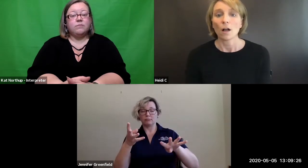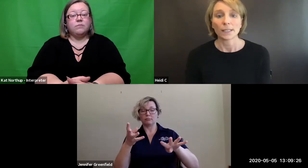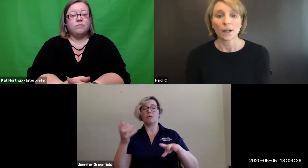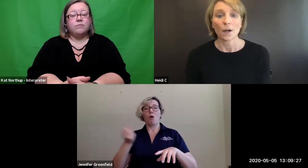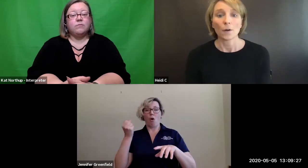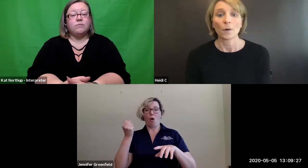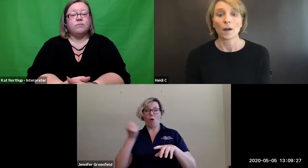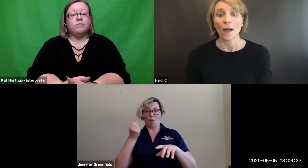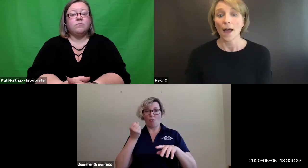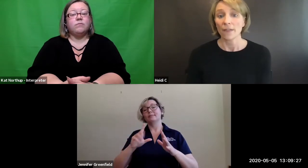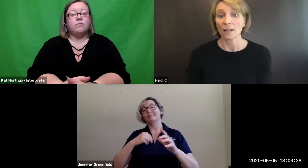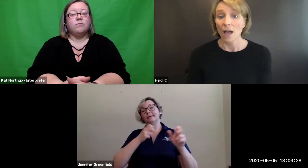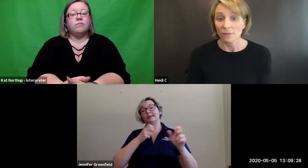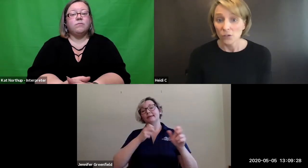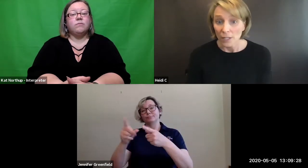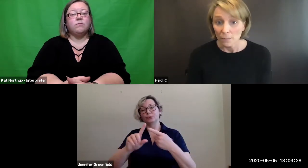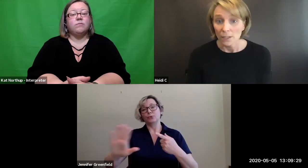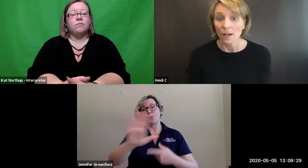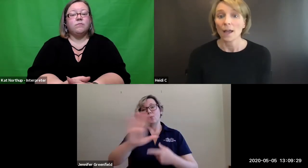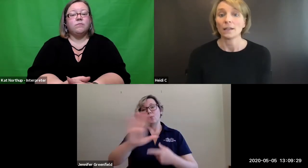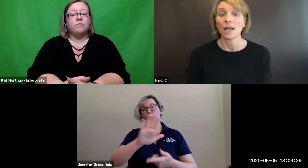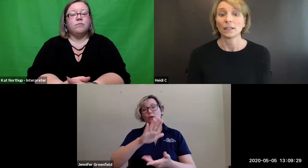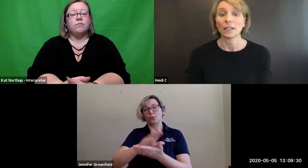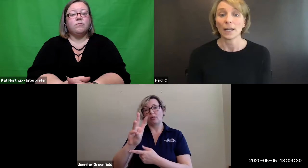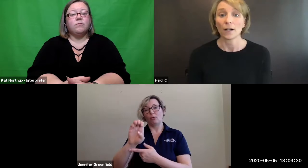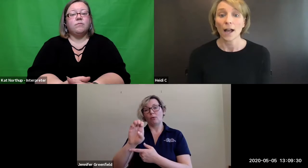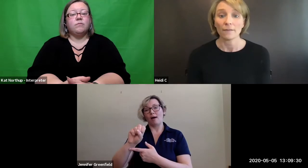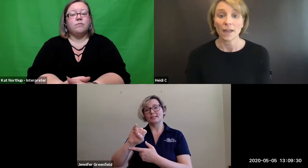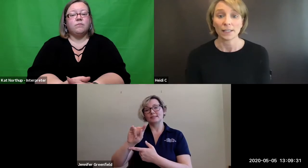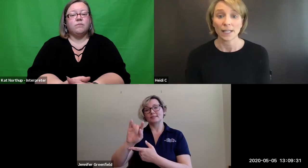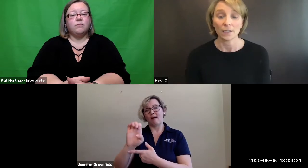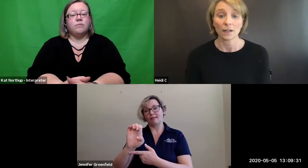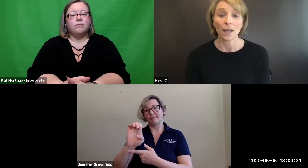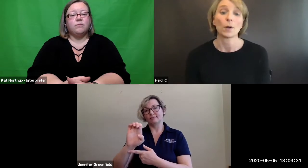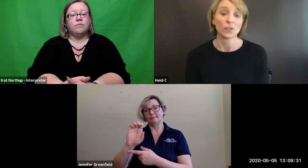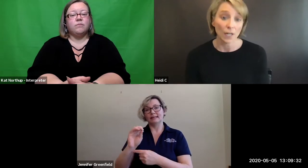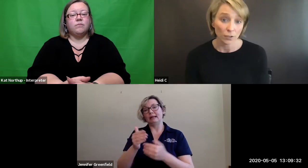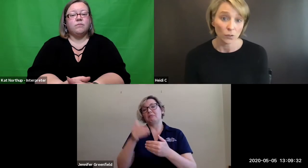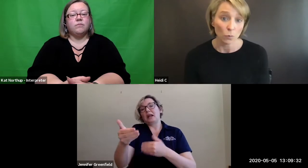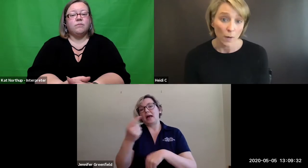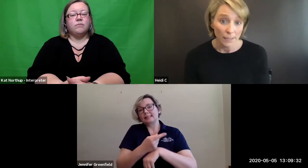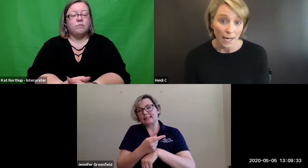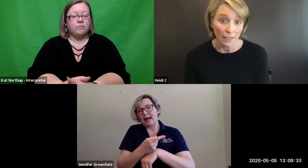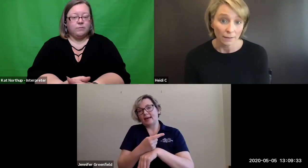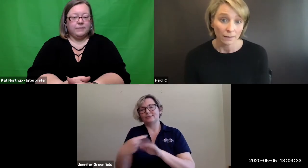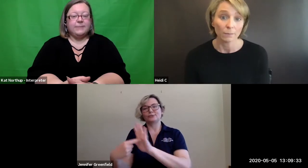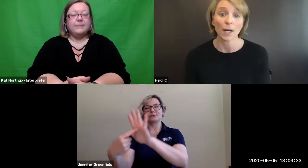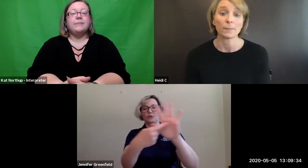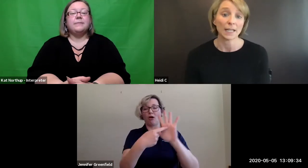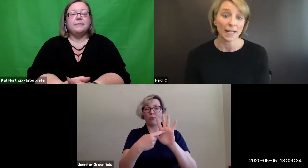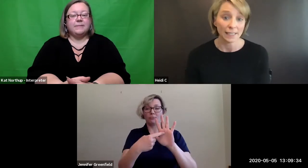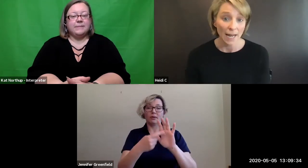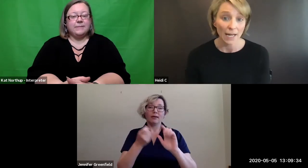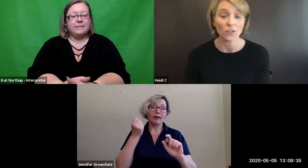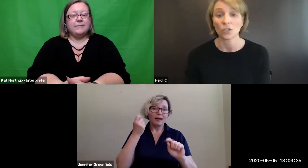could also have that live streamed and then later have that sent and posted on your school website, perhaps